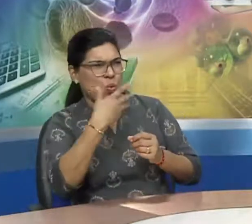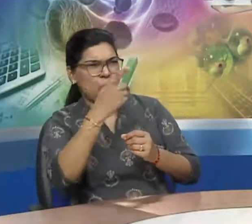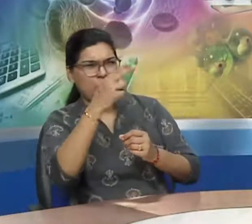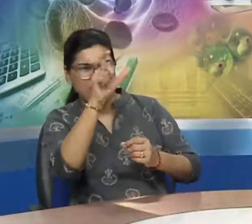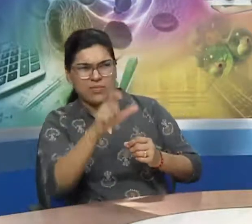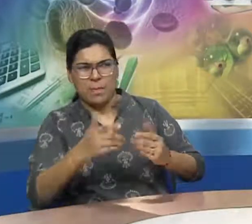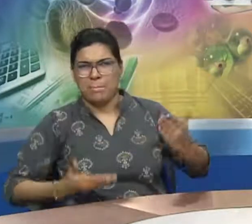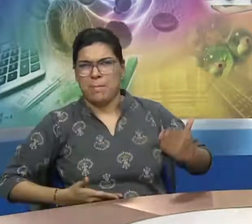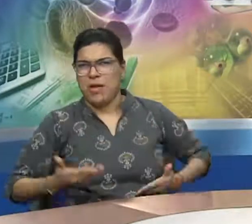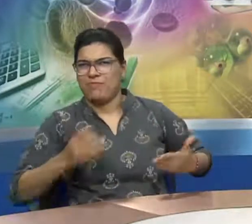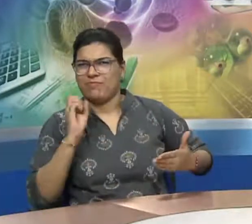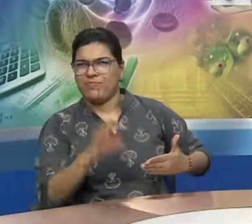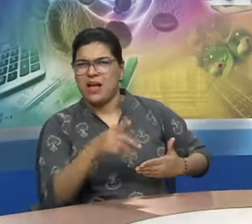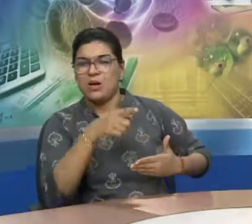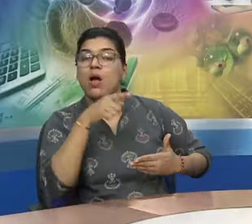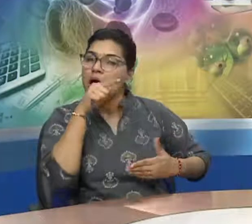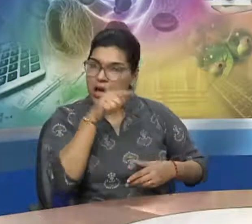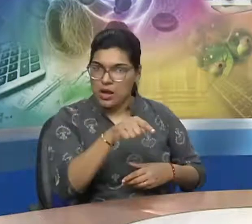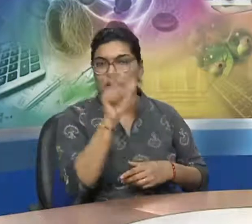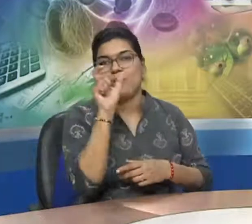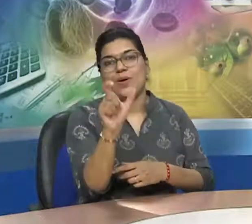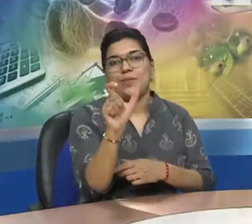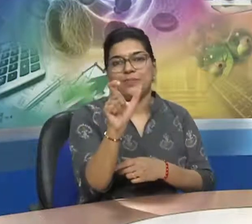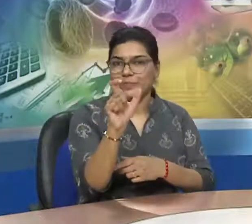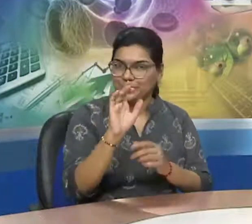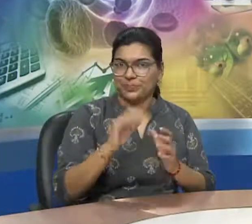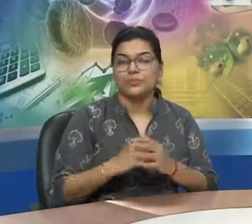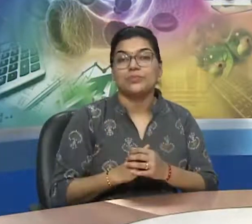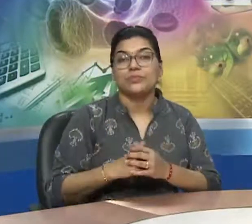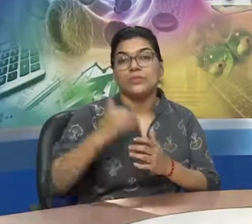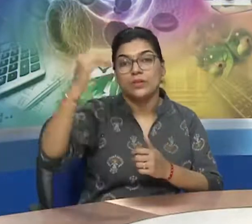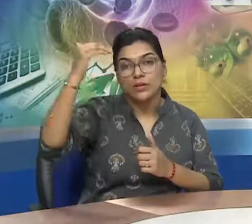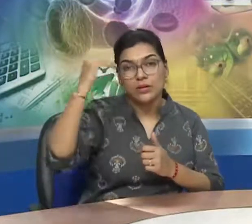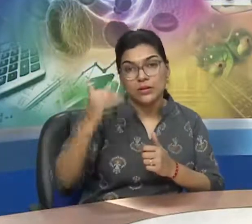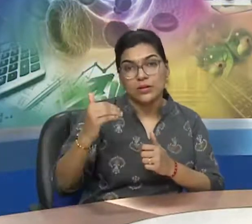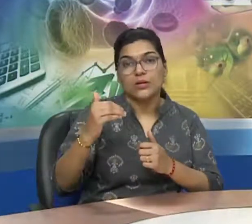Means something, some behavior which is not good or some behavior which is bad.